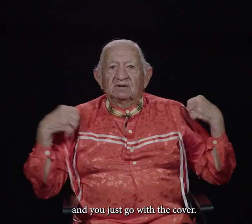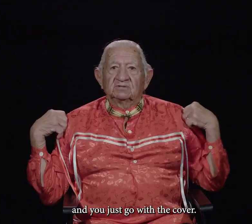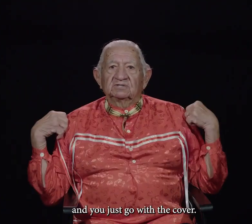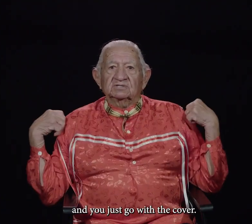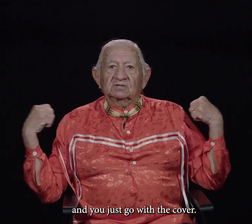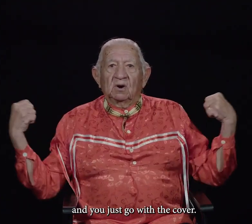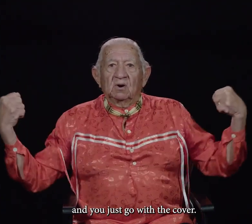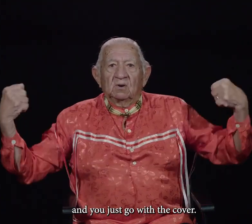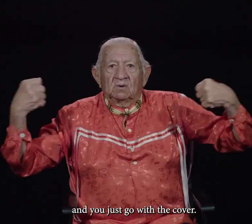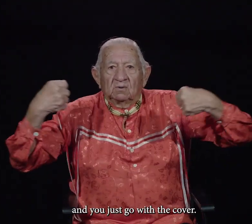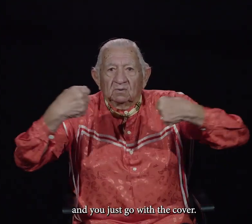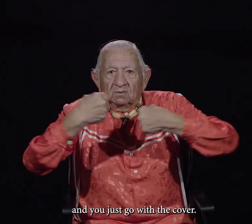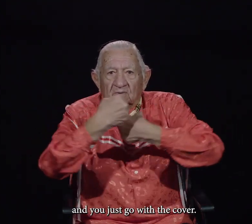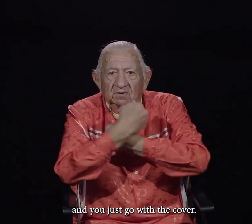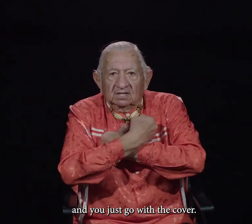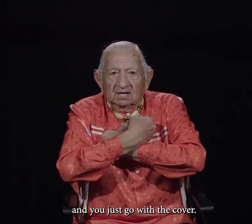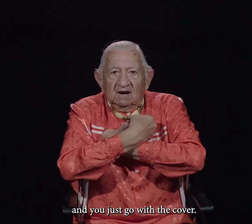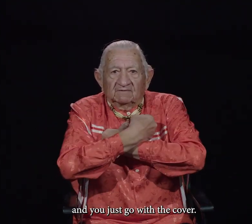you just go with the cover,